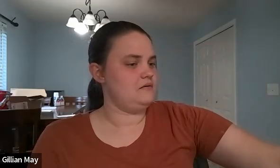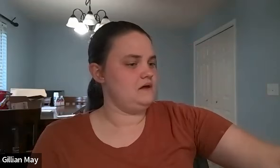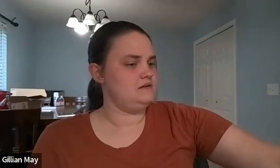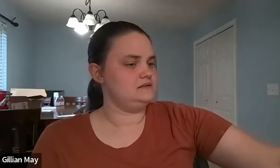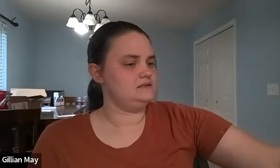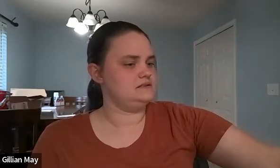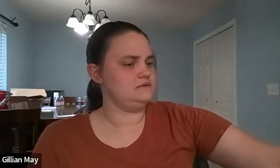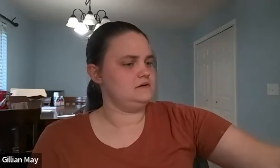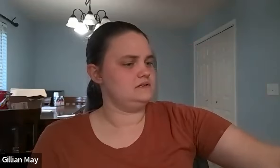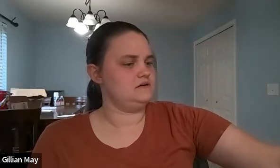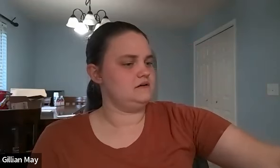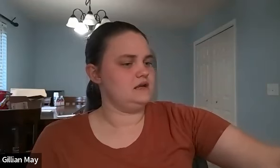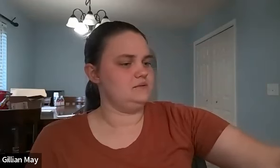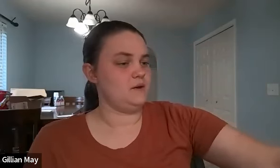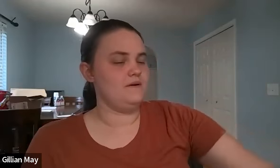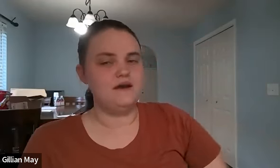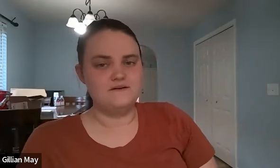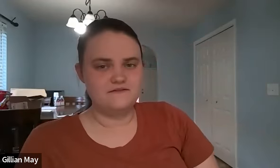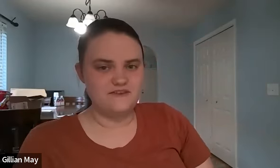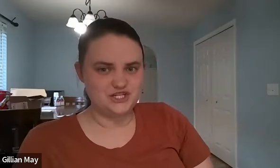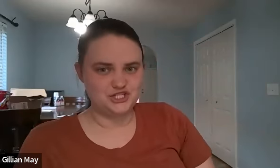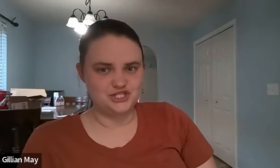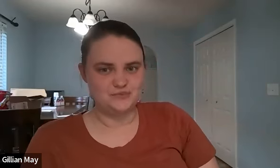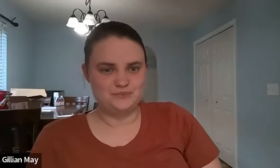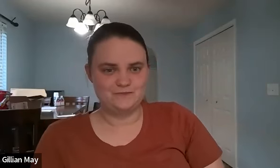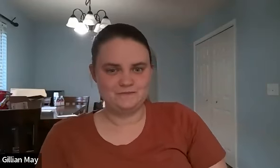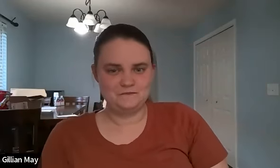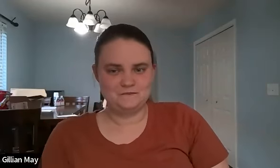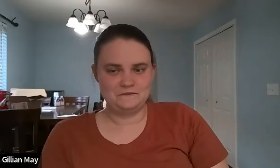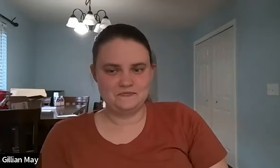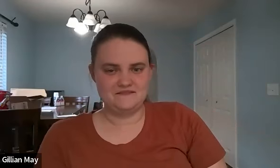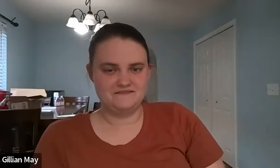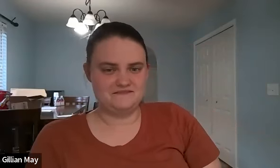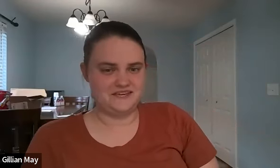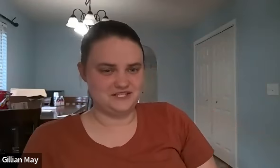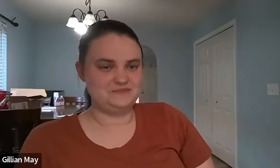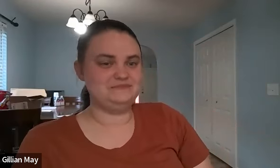Now, let's see, where is it? All right, here we go. Fish. Fish.